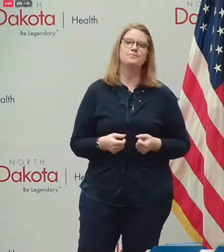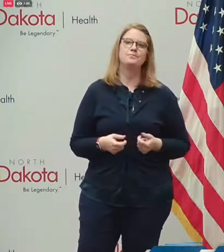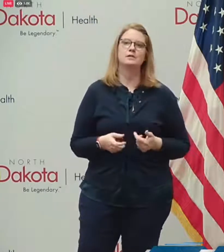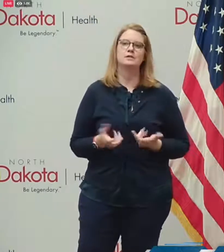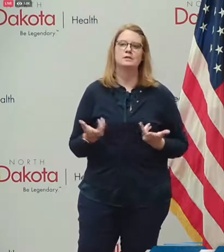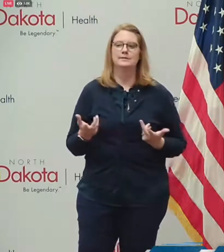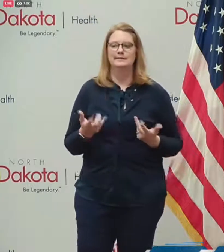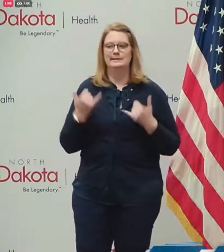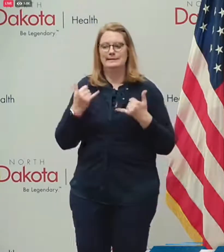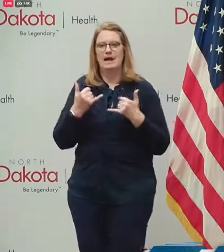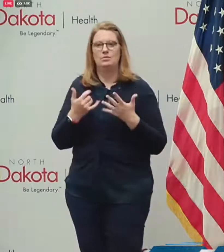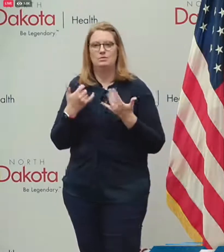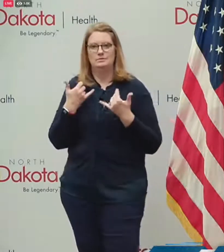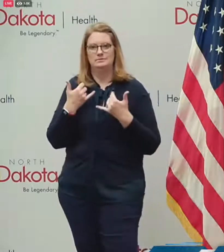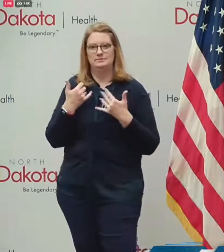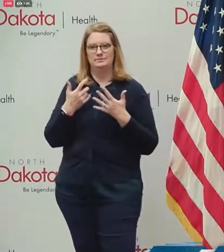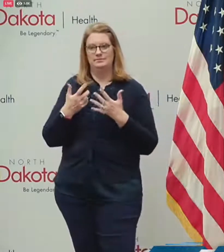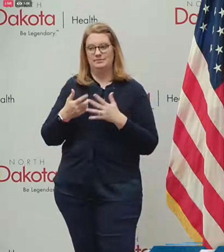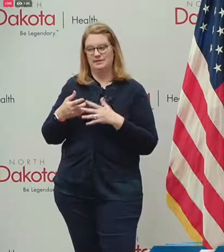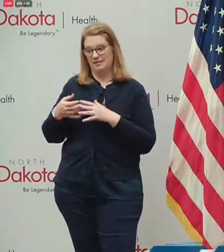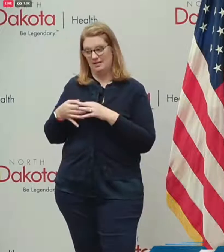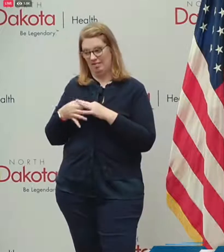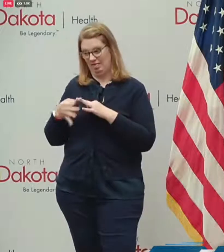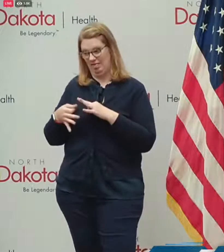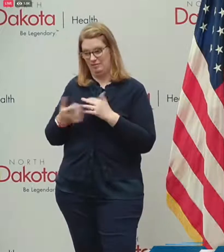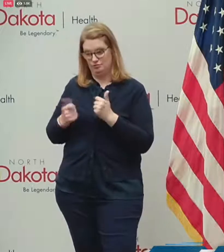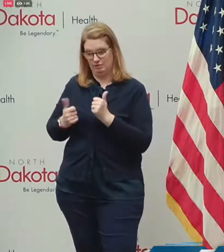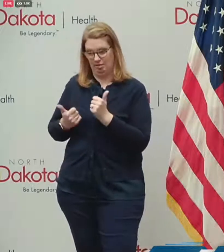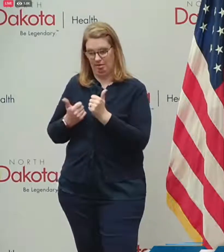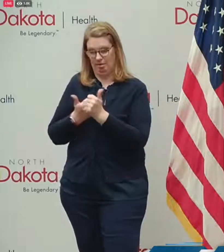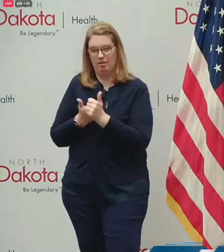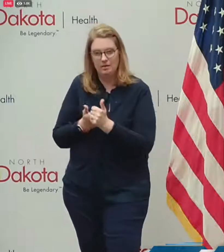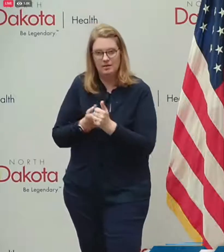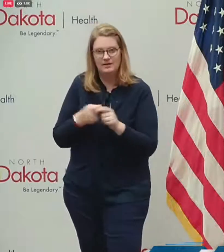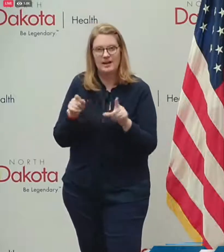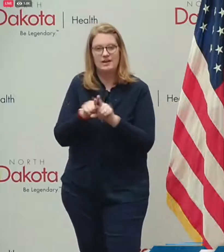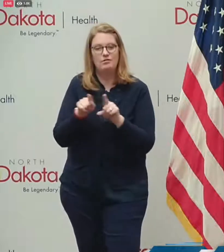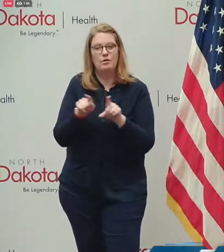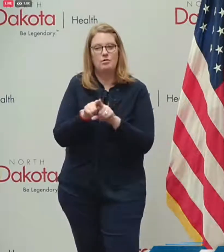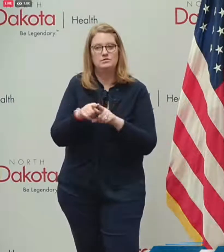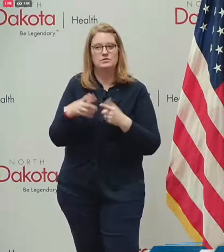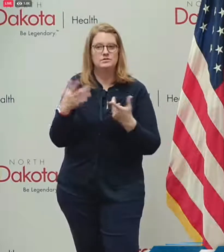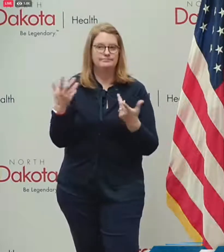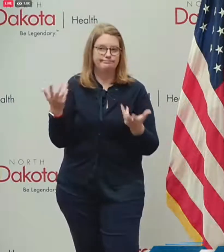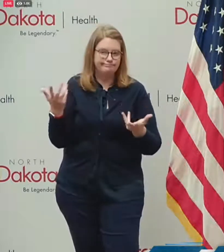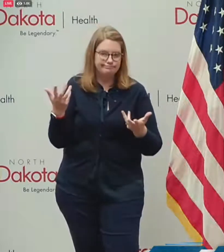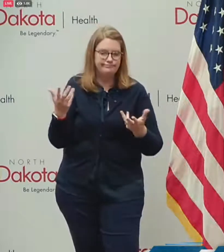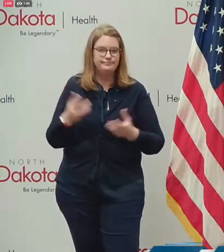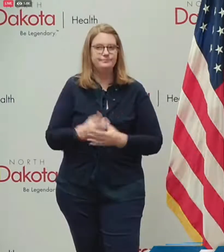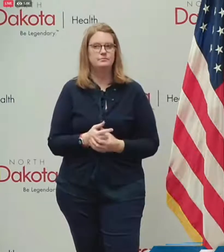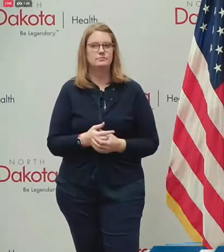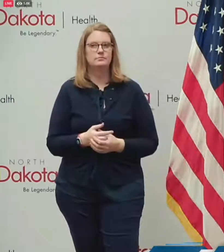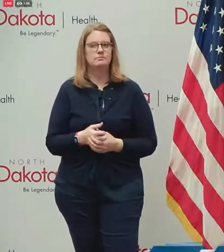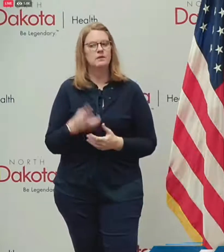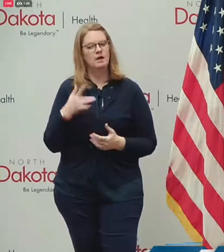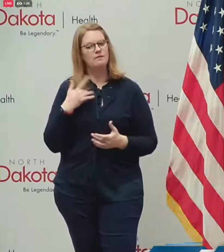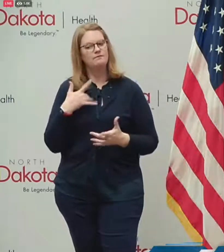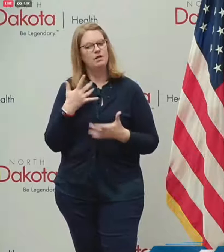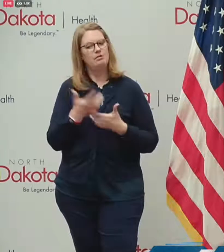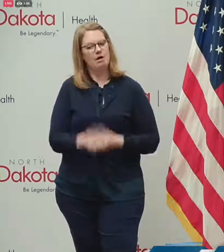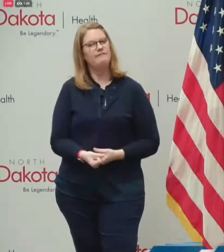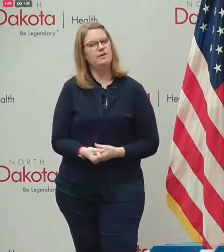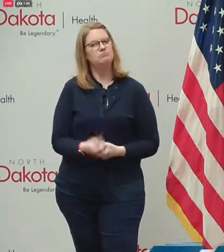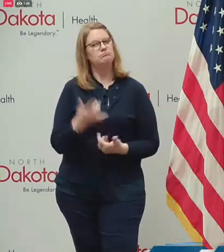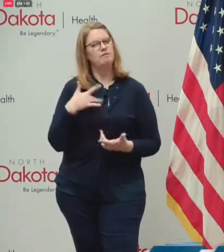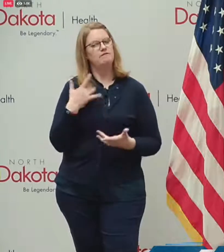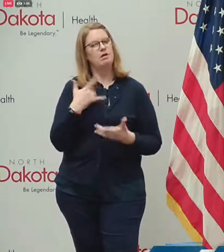if you will, of deferred health. At the same time, we're coming into this situation. But I remain confident that